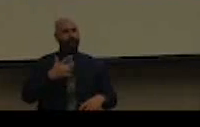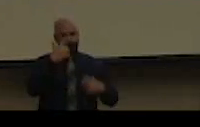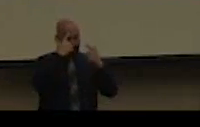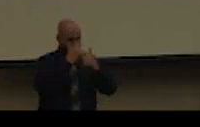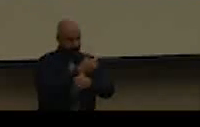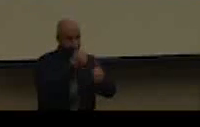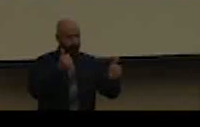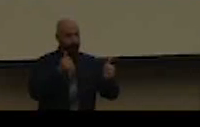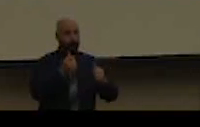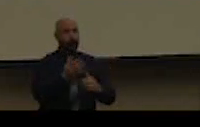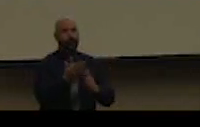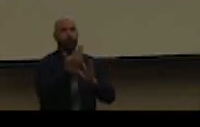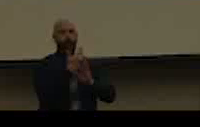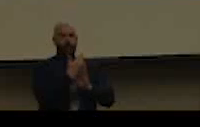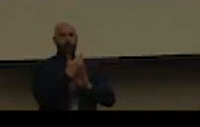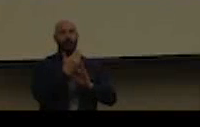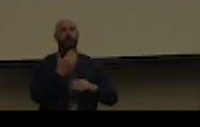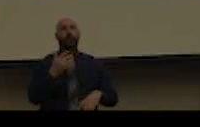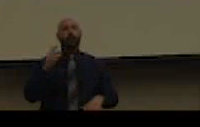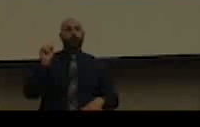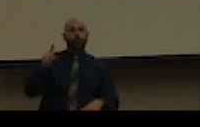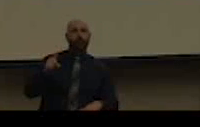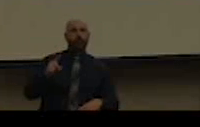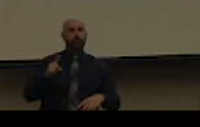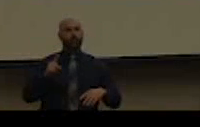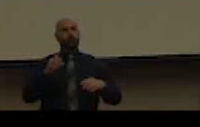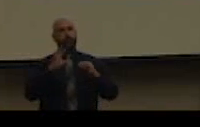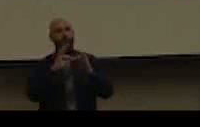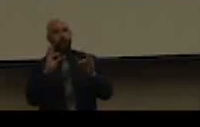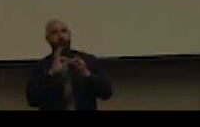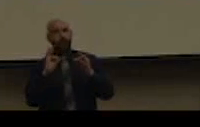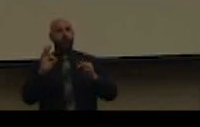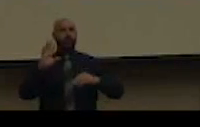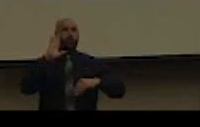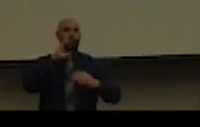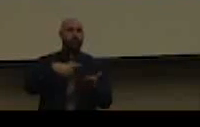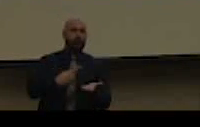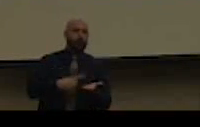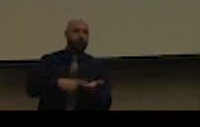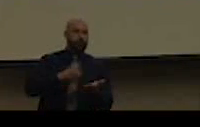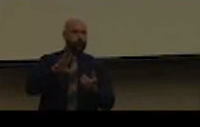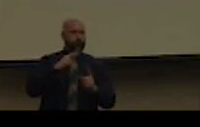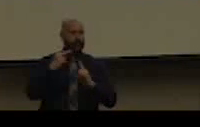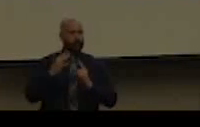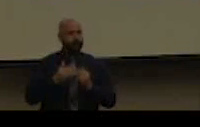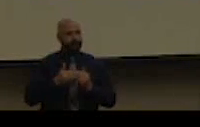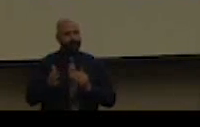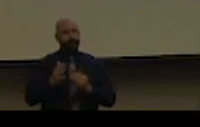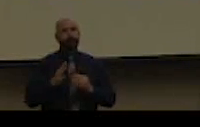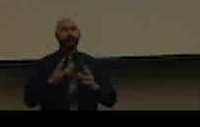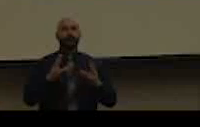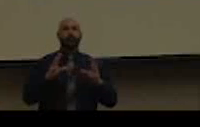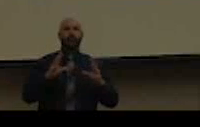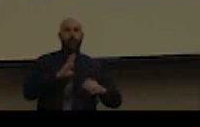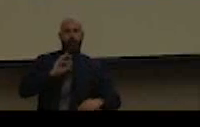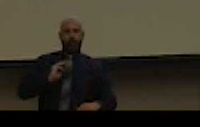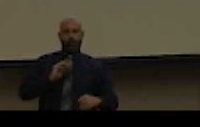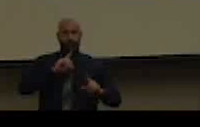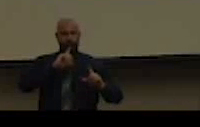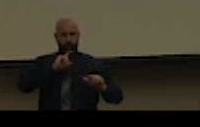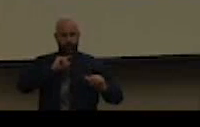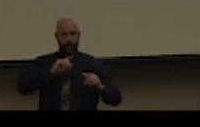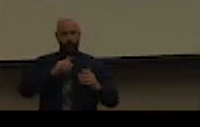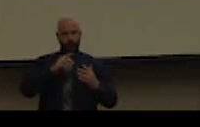reactions, clarifications as we go. And we'll discuss at a few points throughout it, the commission's reactions to various points.